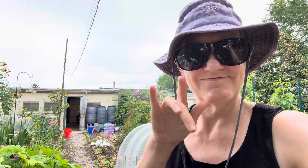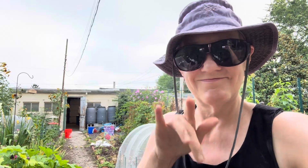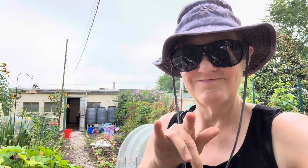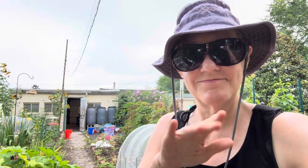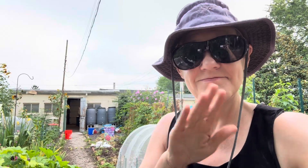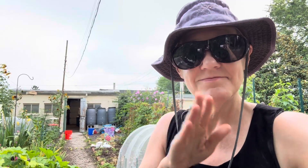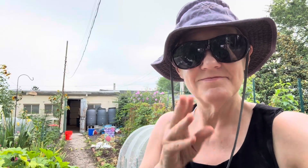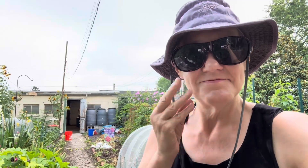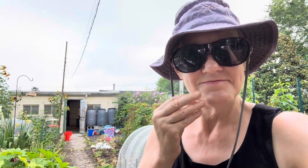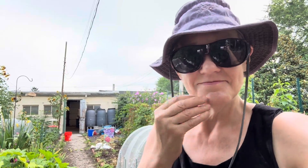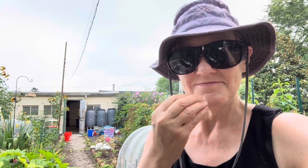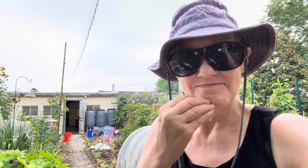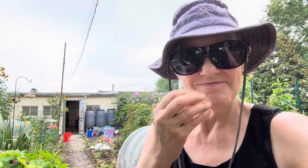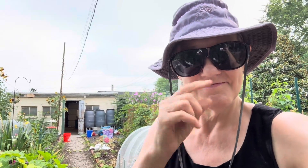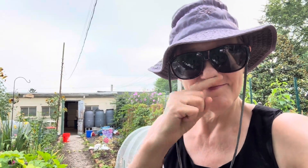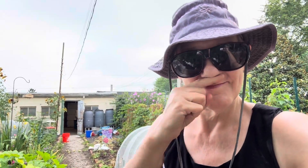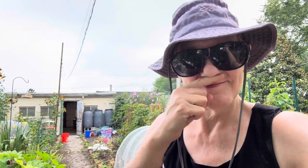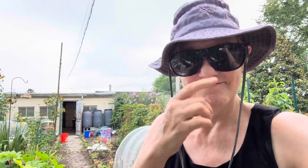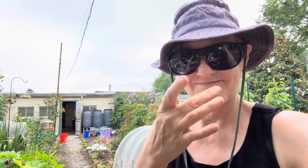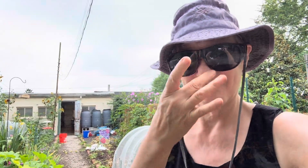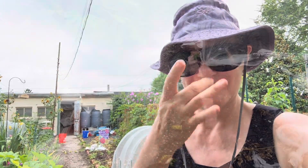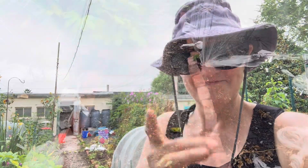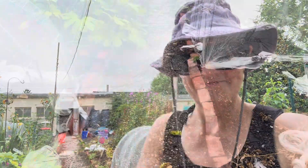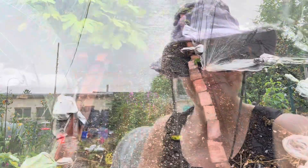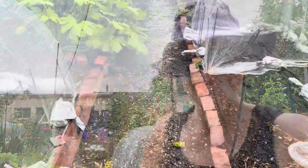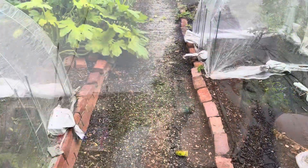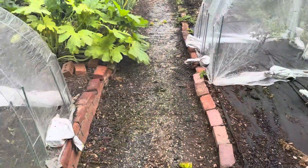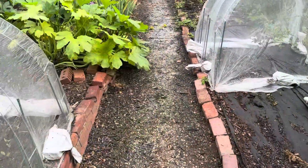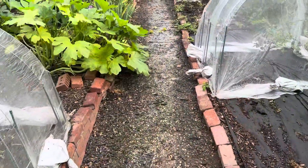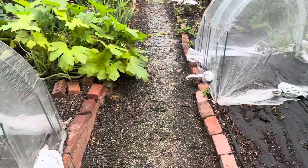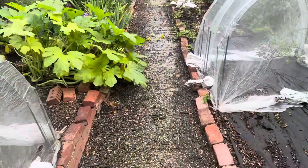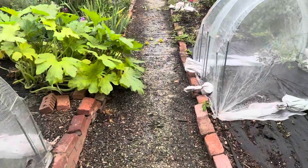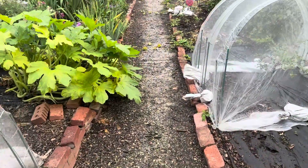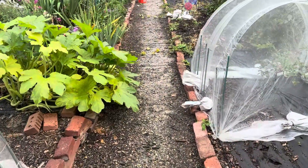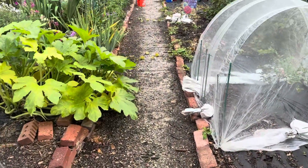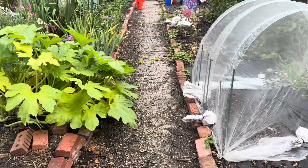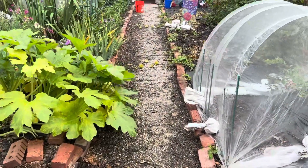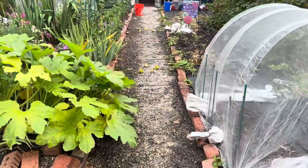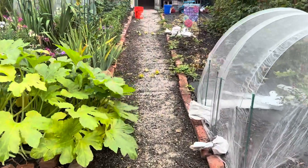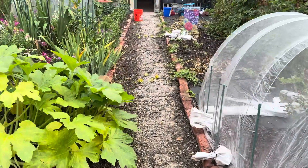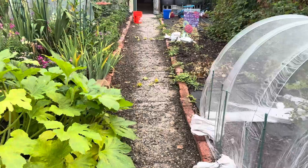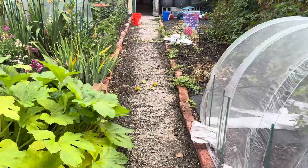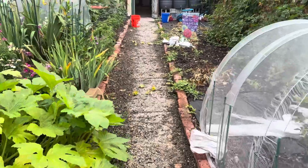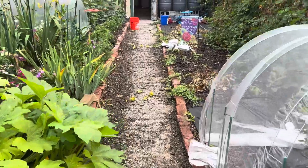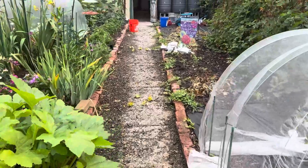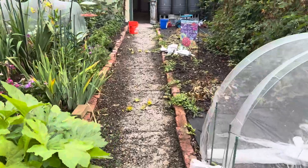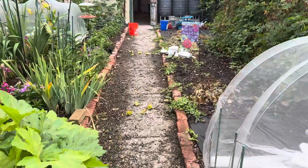I just bought some new squirrel food and it has some corn in it, and they haven't touched it because they've never eaten corn before. It's really